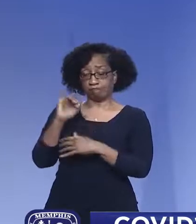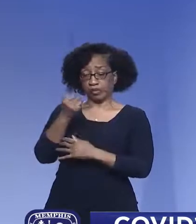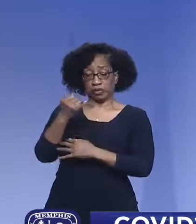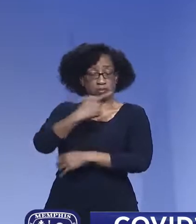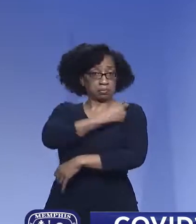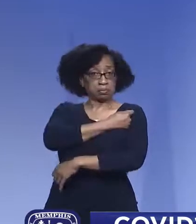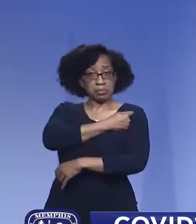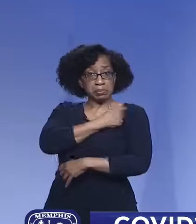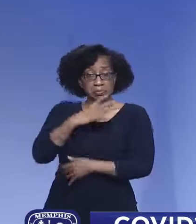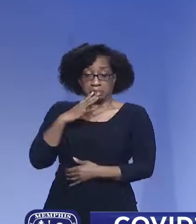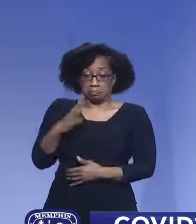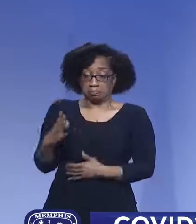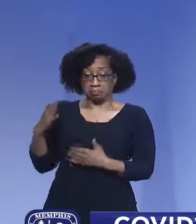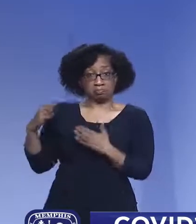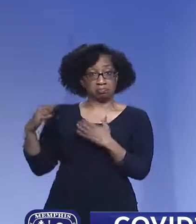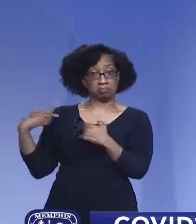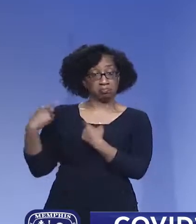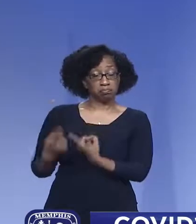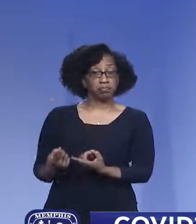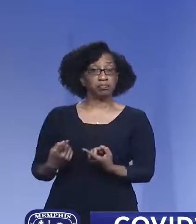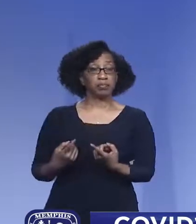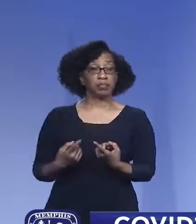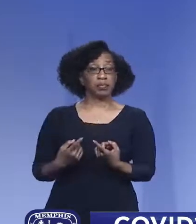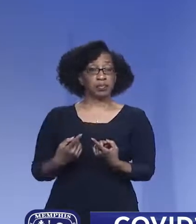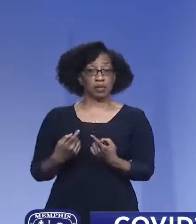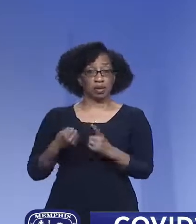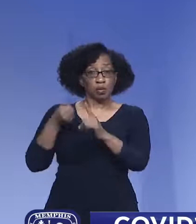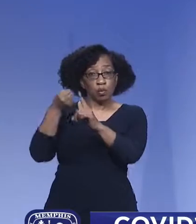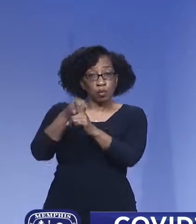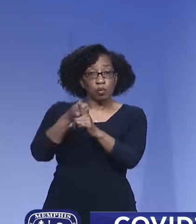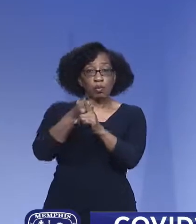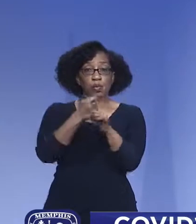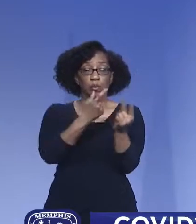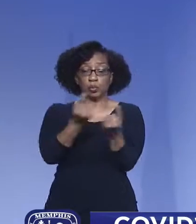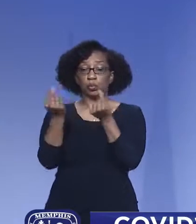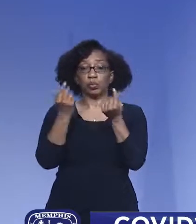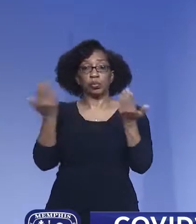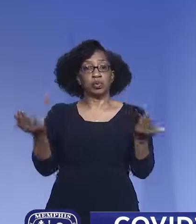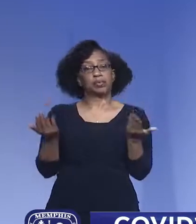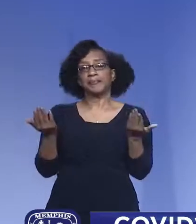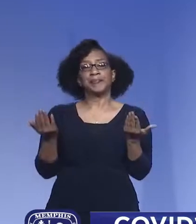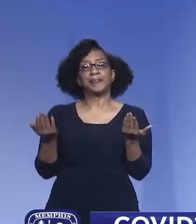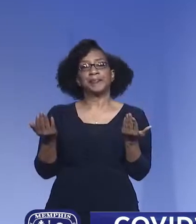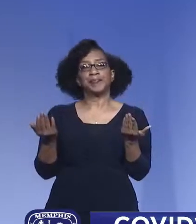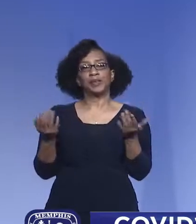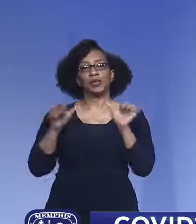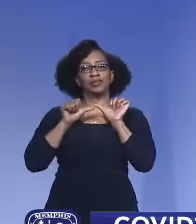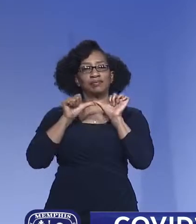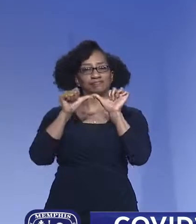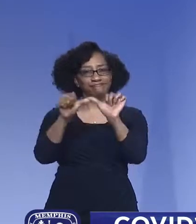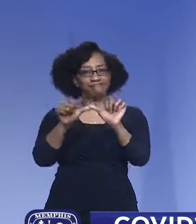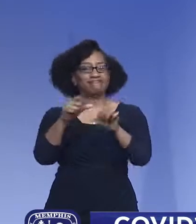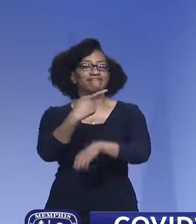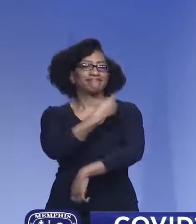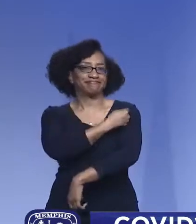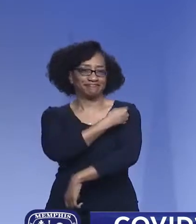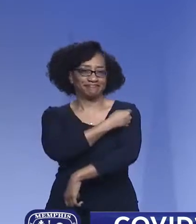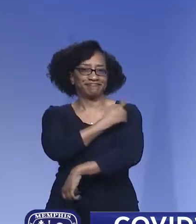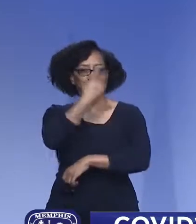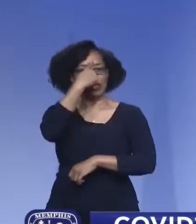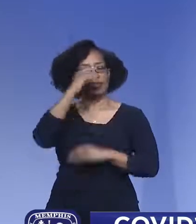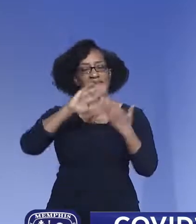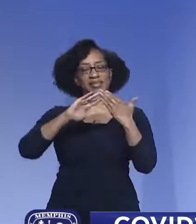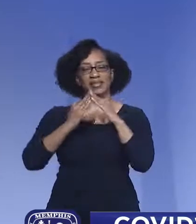J&J vaccine will not impact in any meaningful way our operations here to continue delivering vaccinations for the city